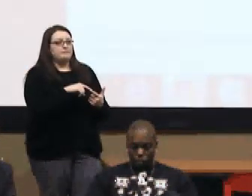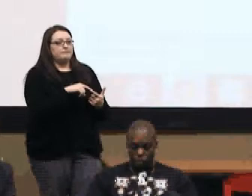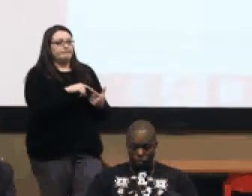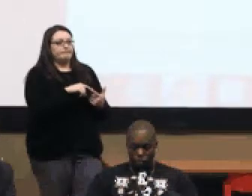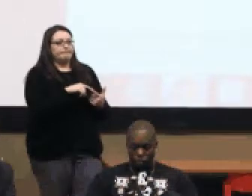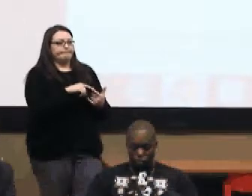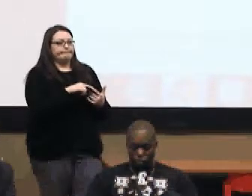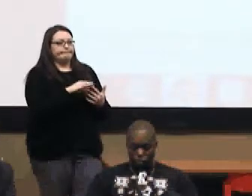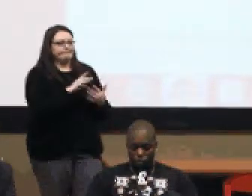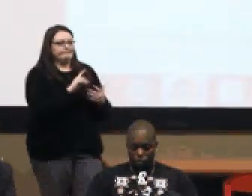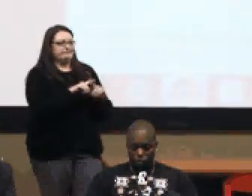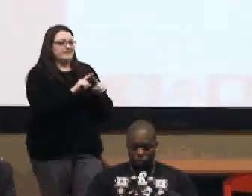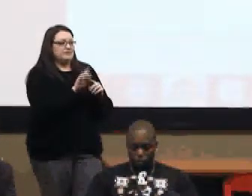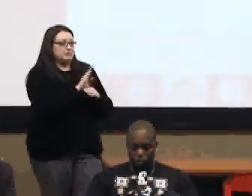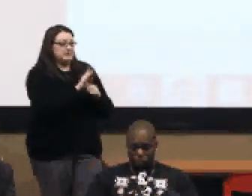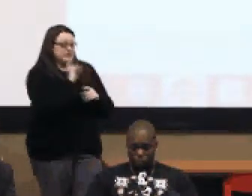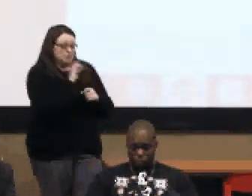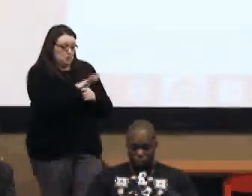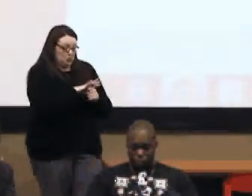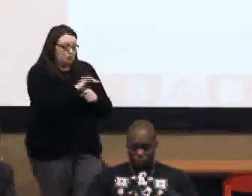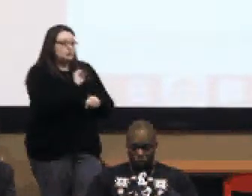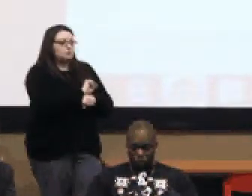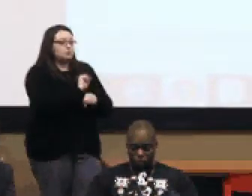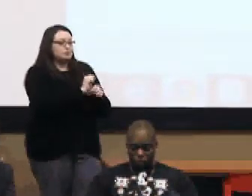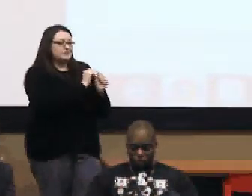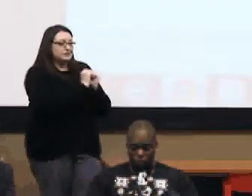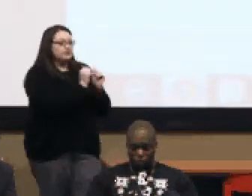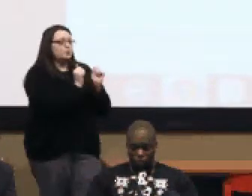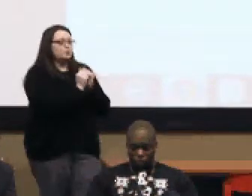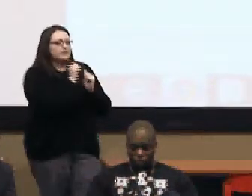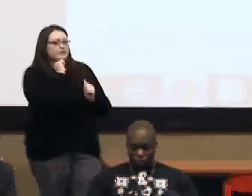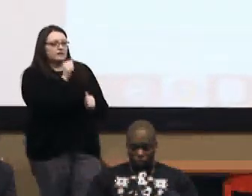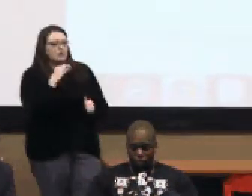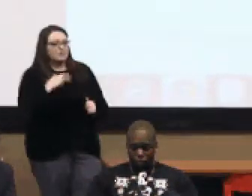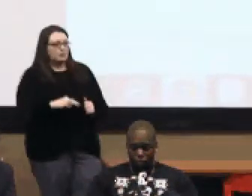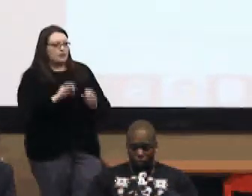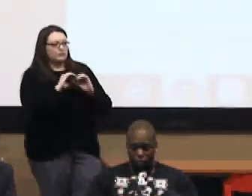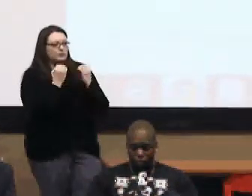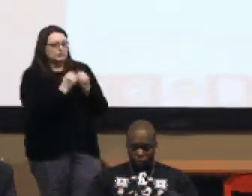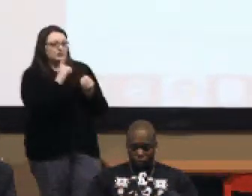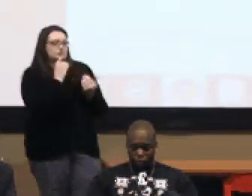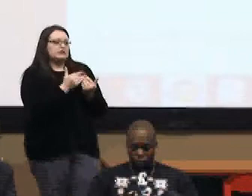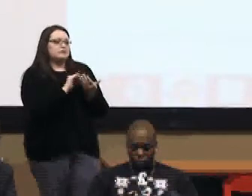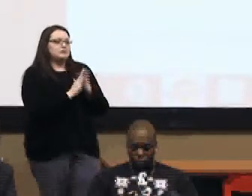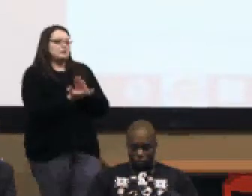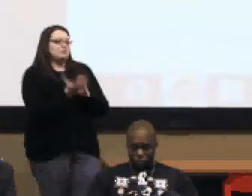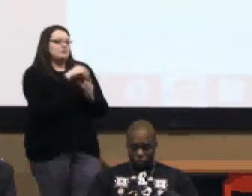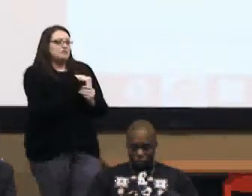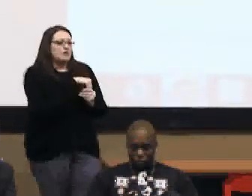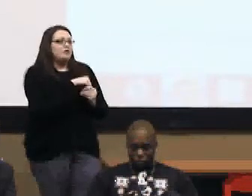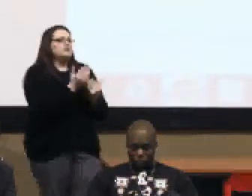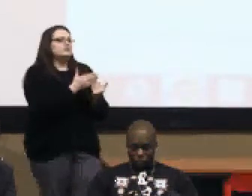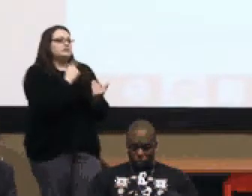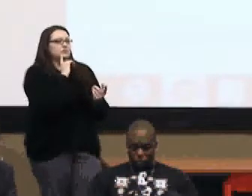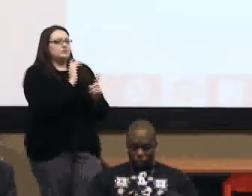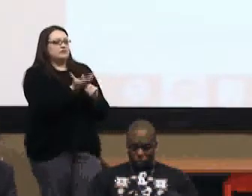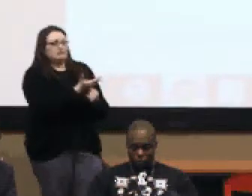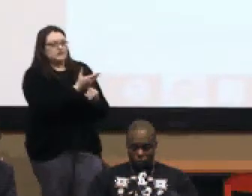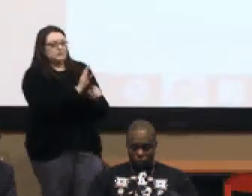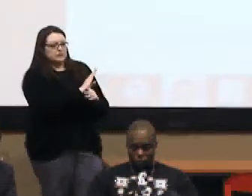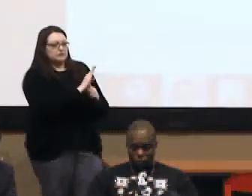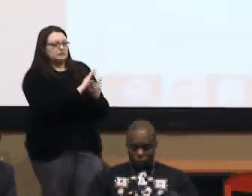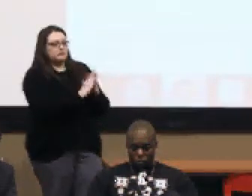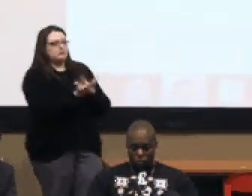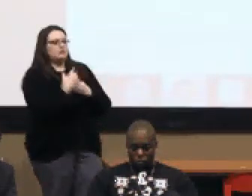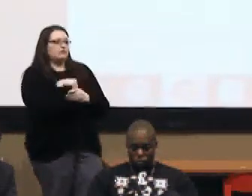all these businesses that are local that work together with nonprofits. And so it's so easy to get involved with them, and it's so easy to convince business to get